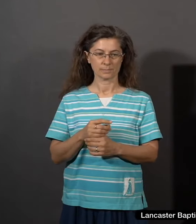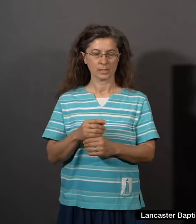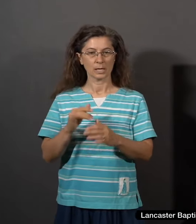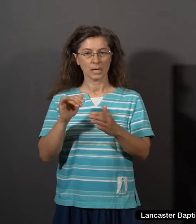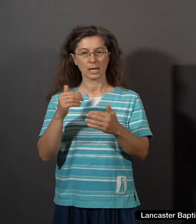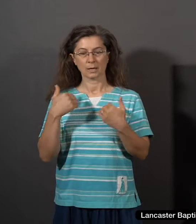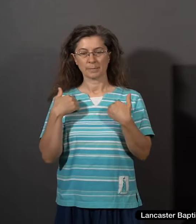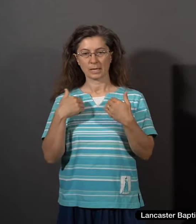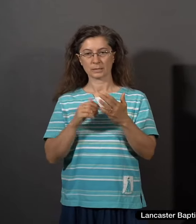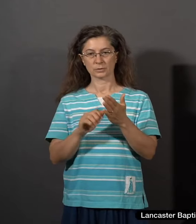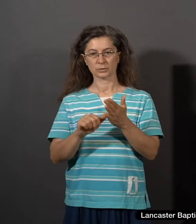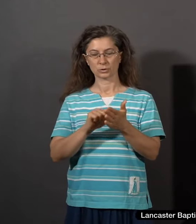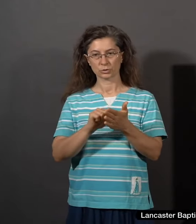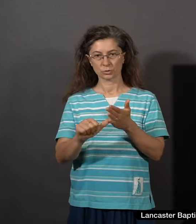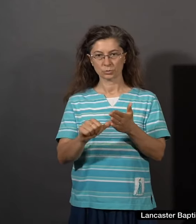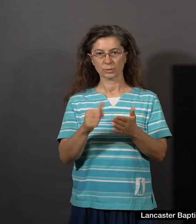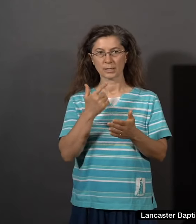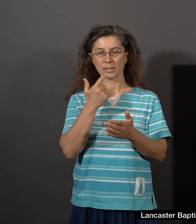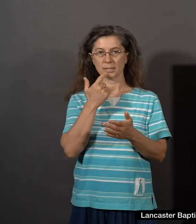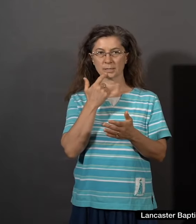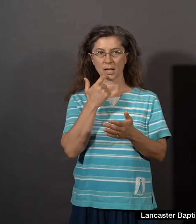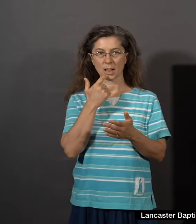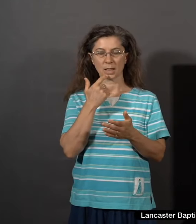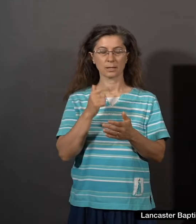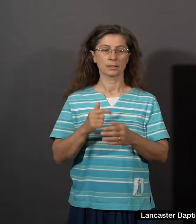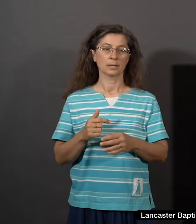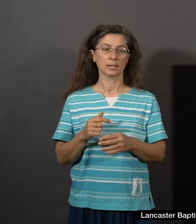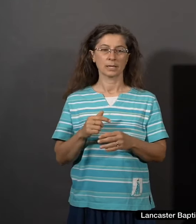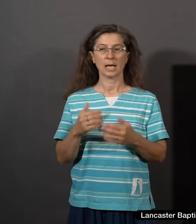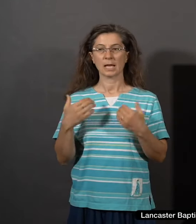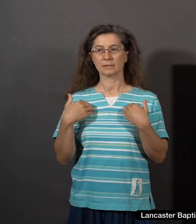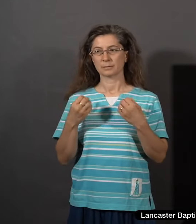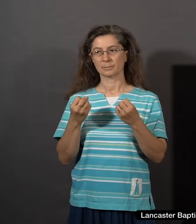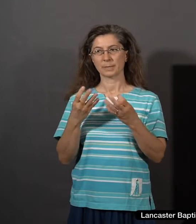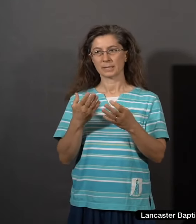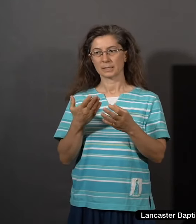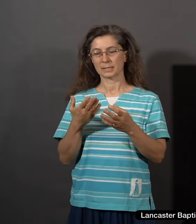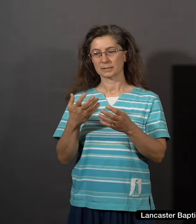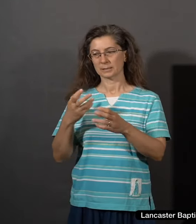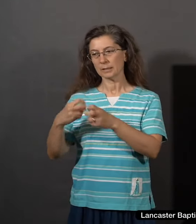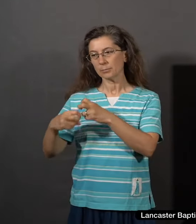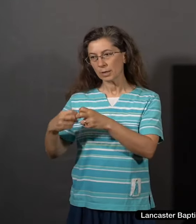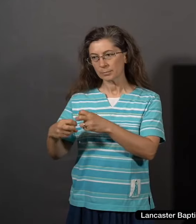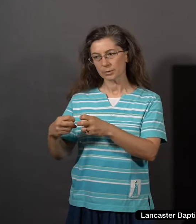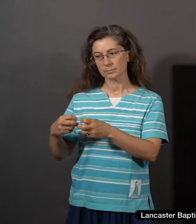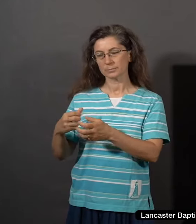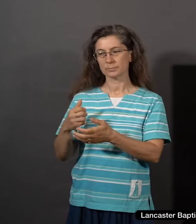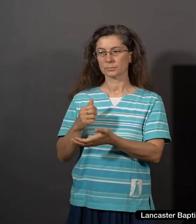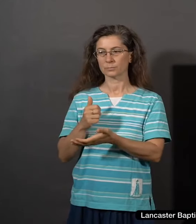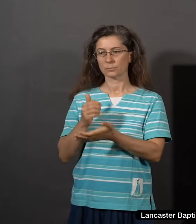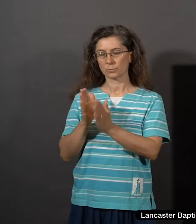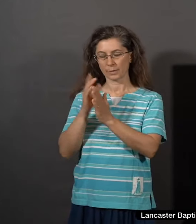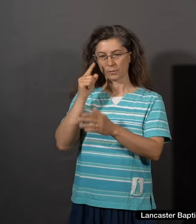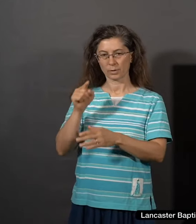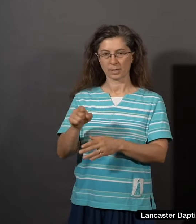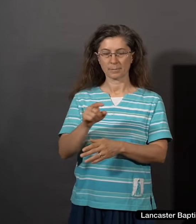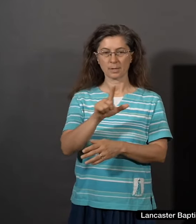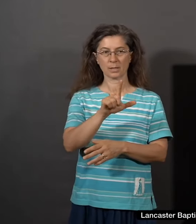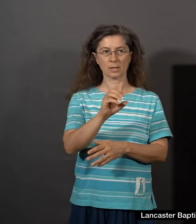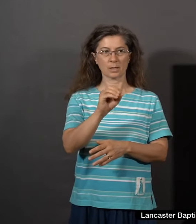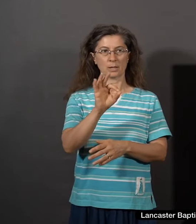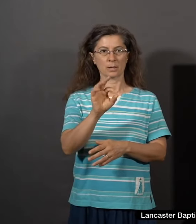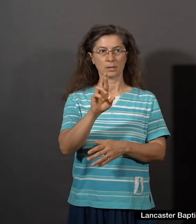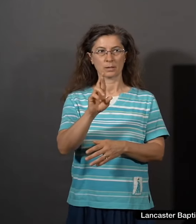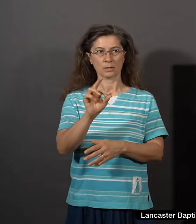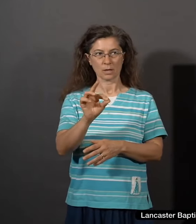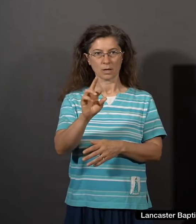that so he's got a lot of challenges and let's continue to pray for him um the loughburns are asking prayer for their 33